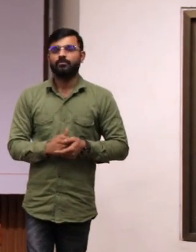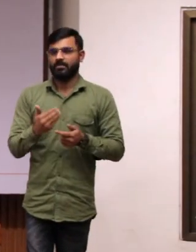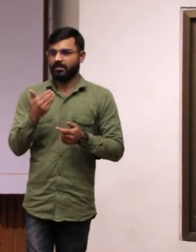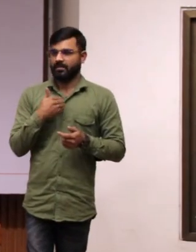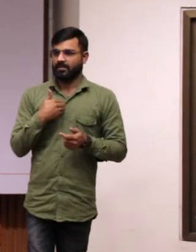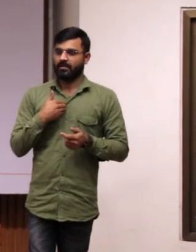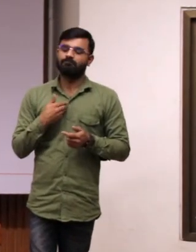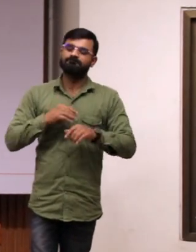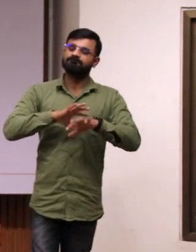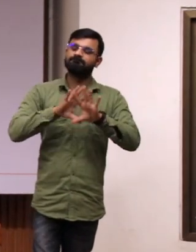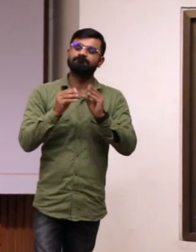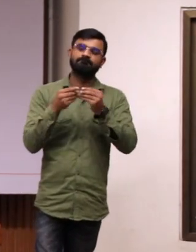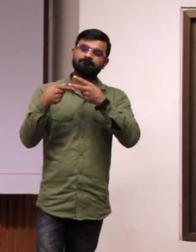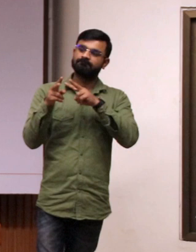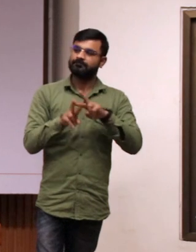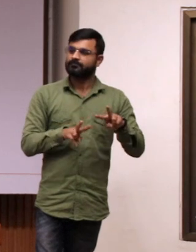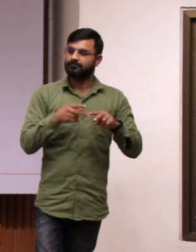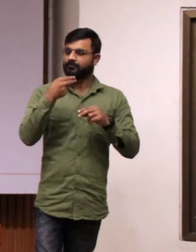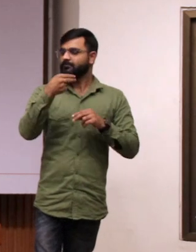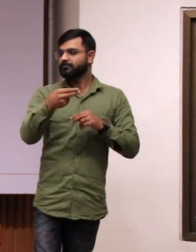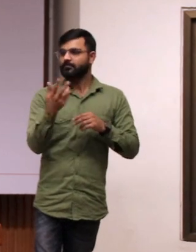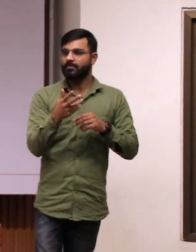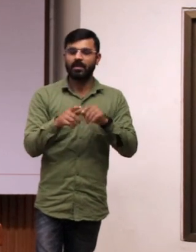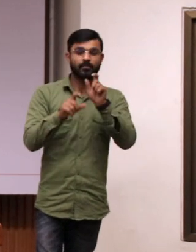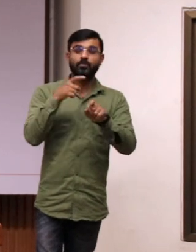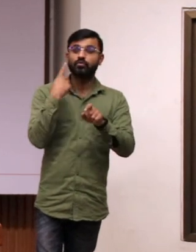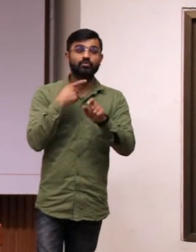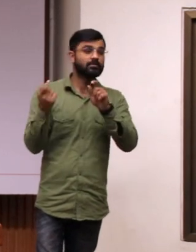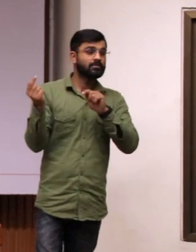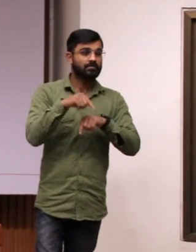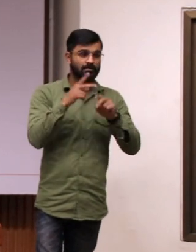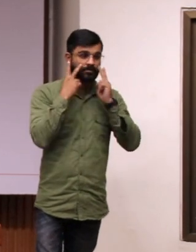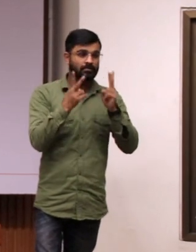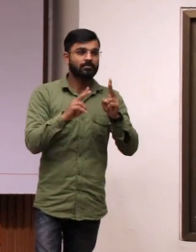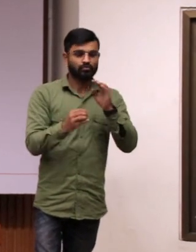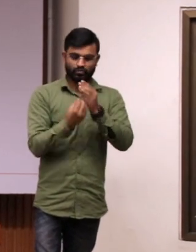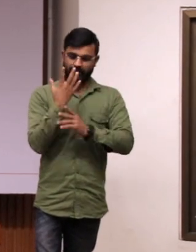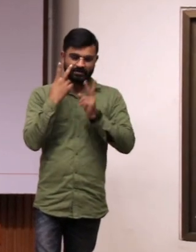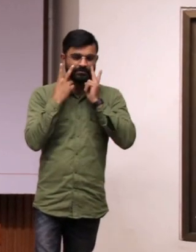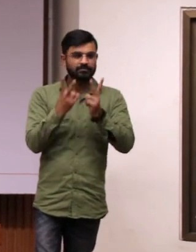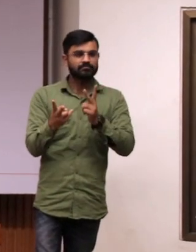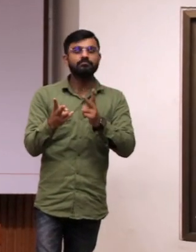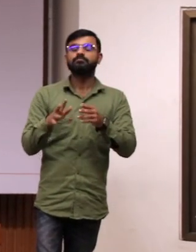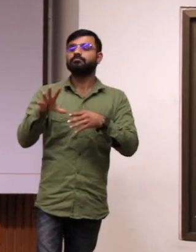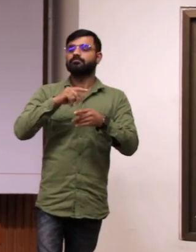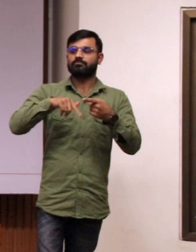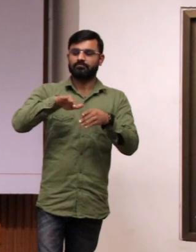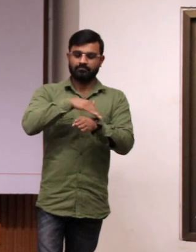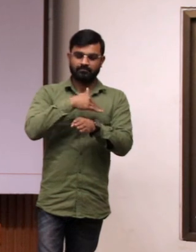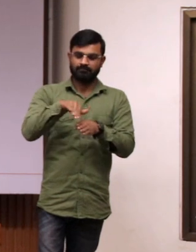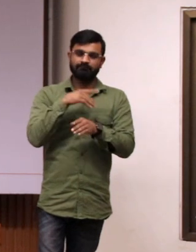I come across with the, what do you call, people who come for looking at the plantation, they are all